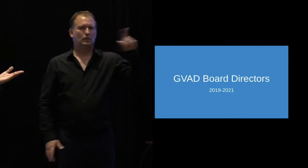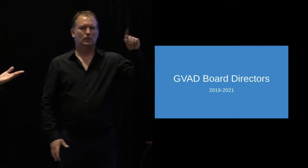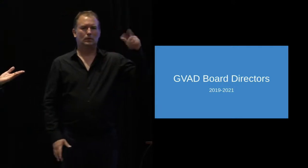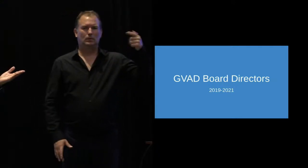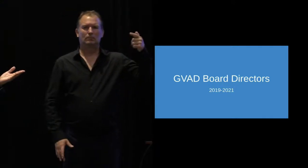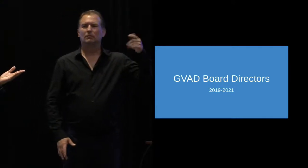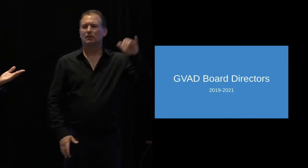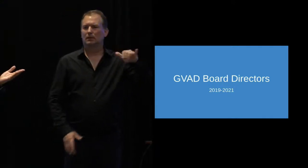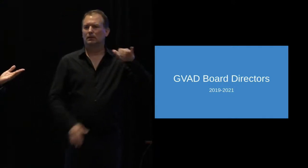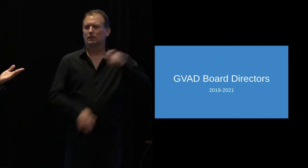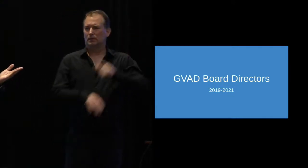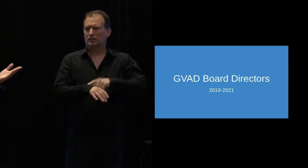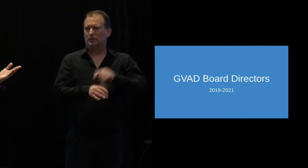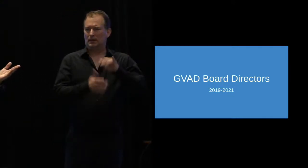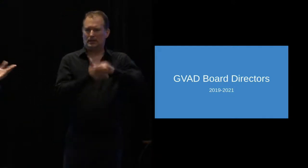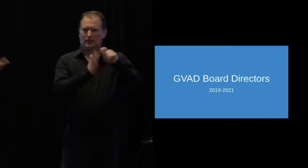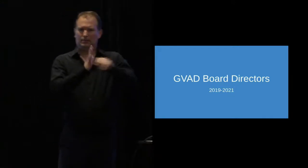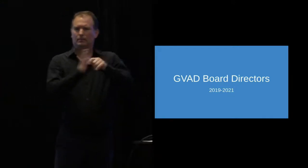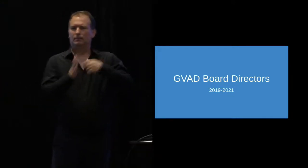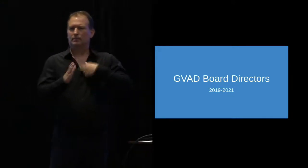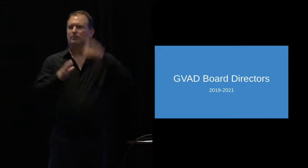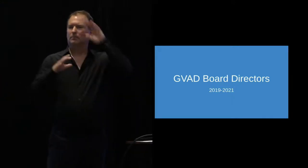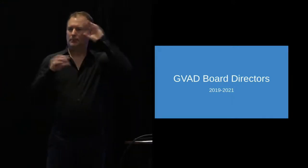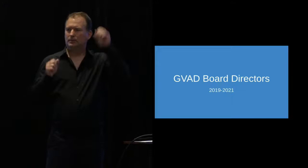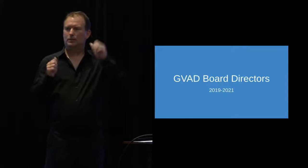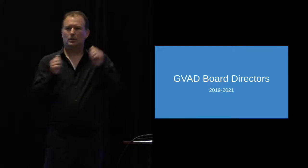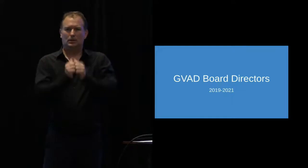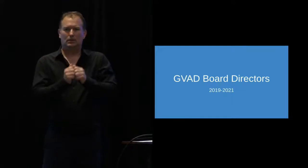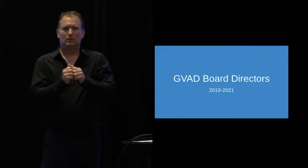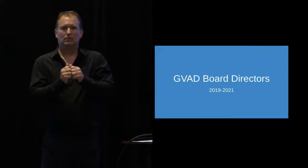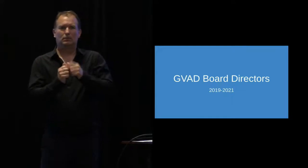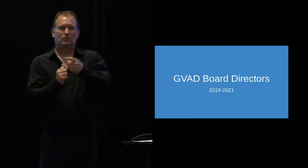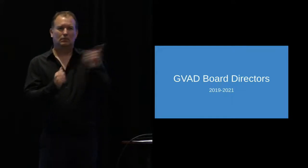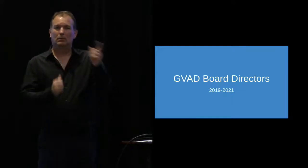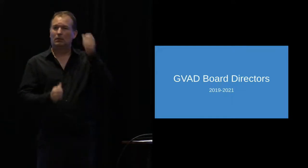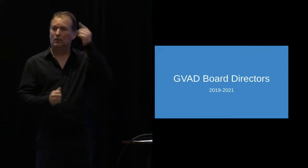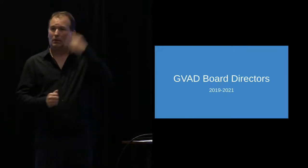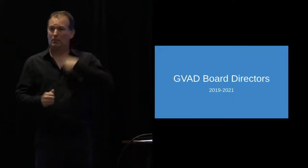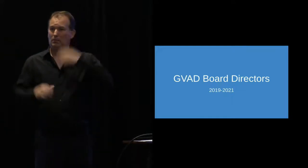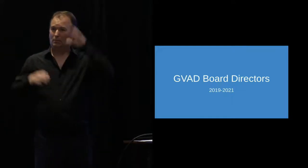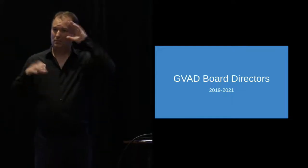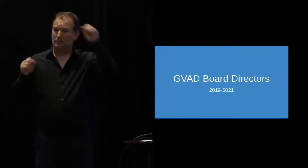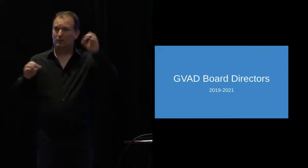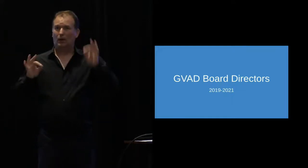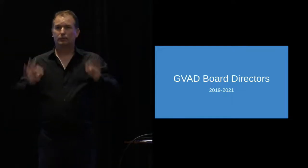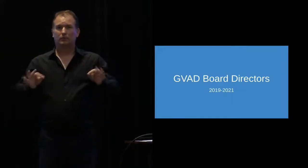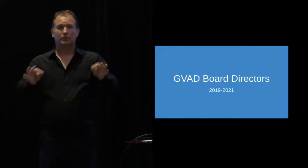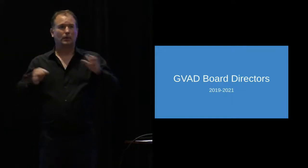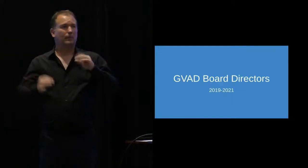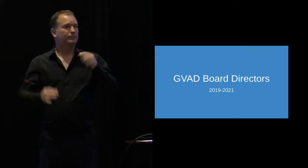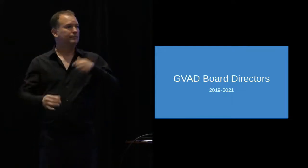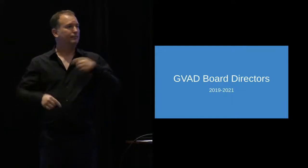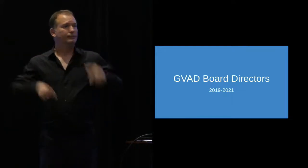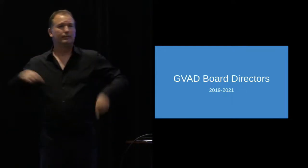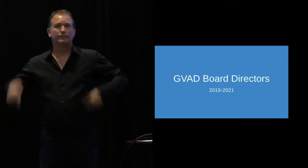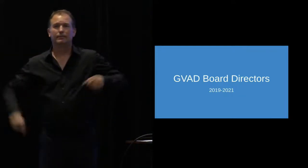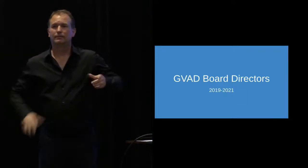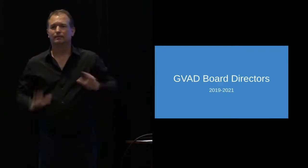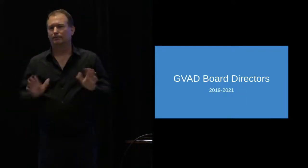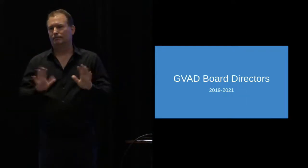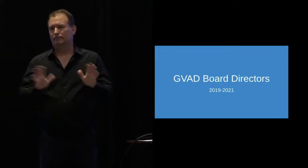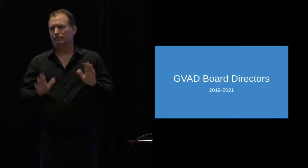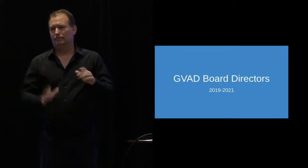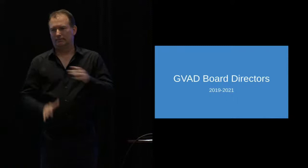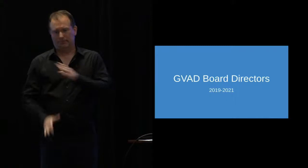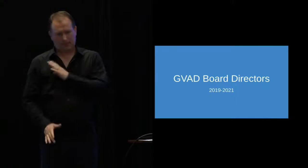The GVAD Board of Directors from 2019 to 2021, I was the president at that time. I did not